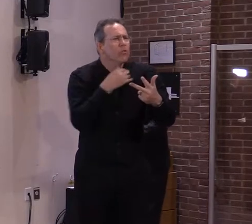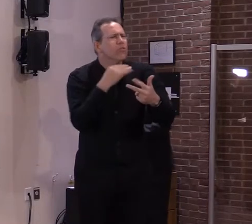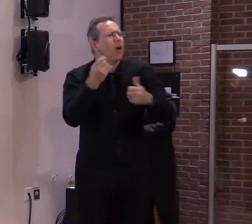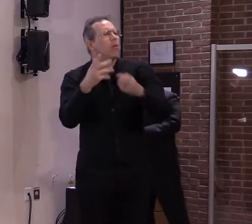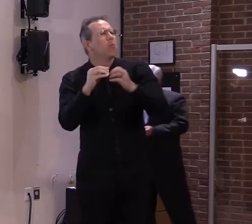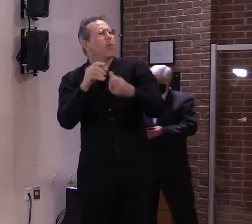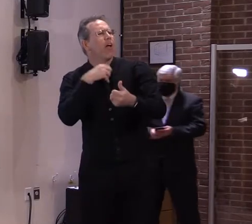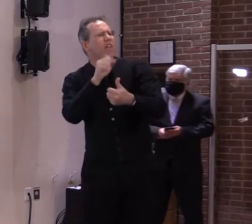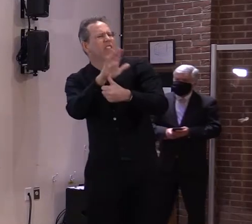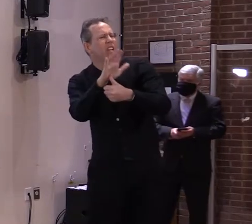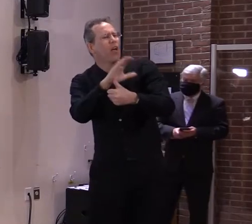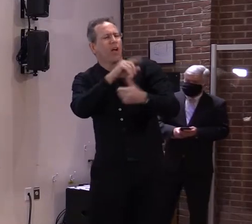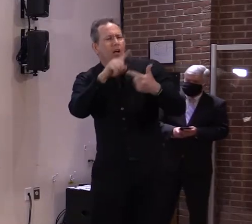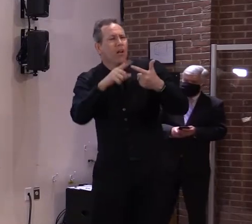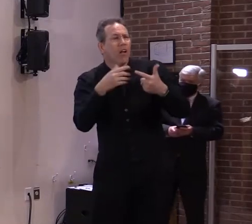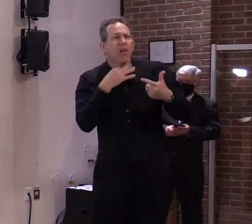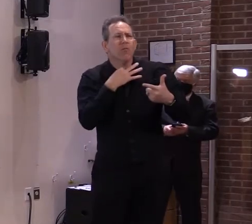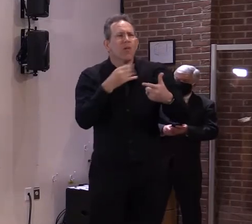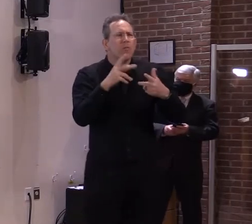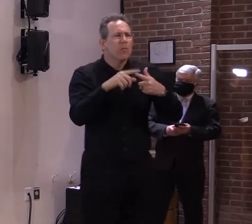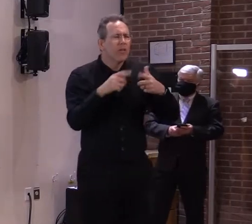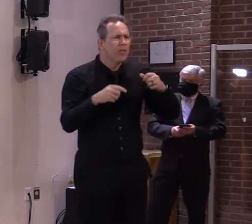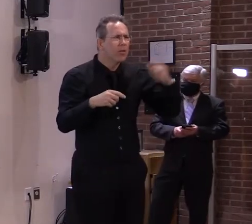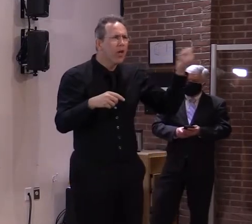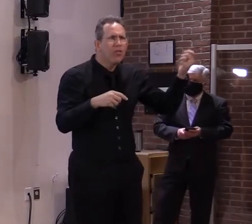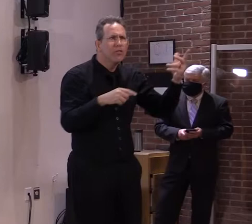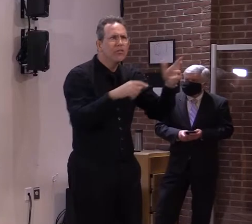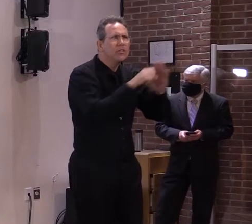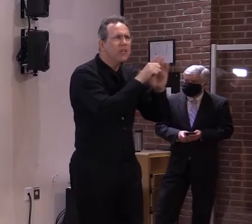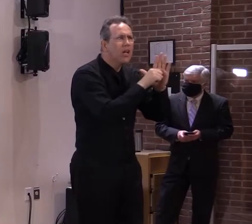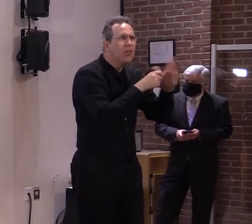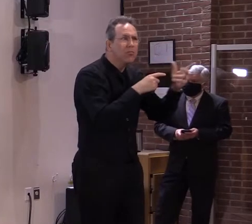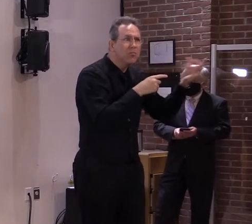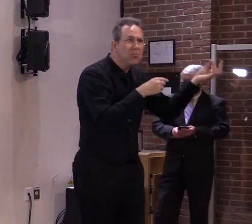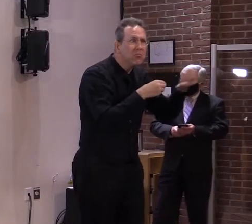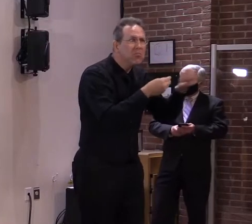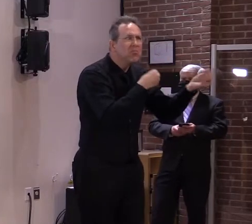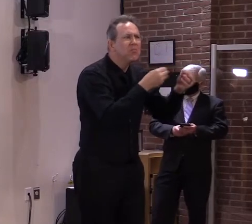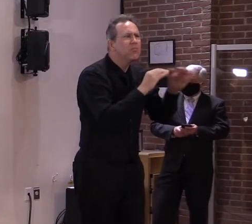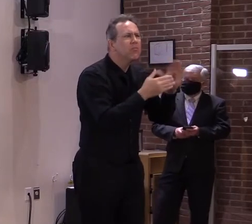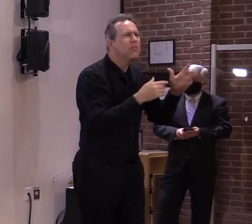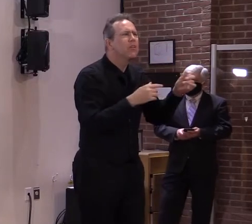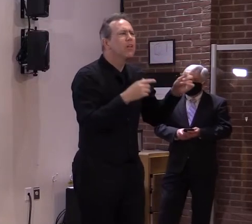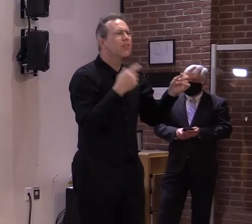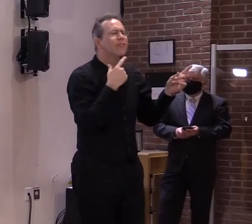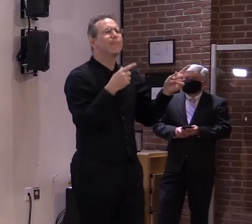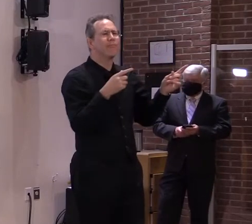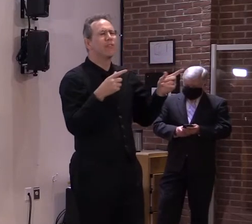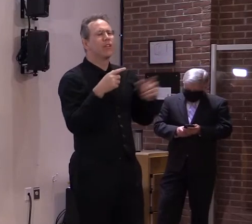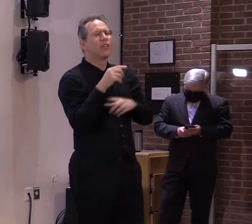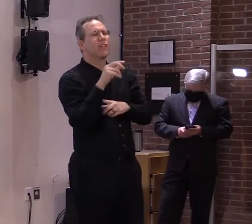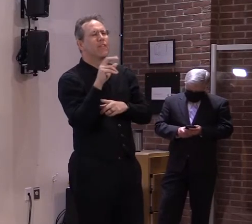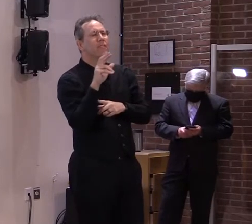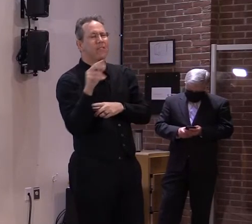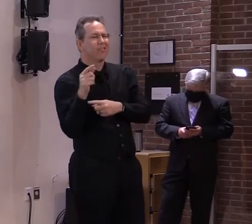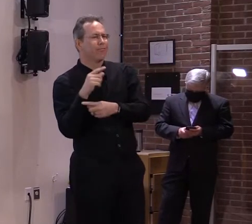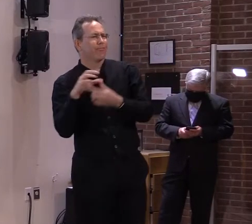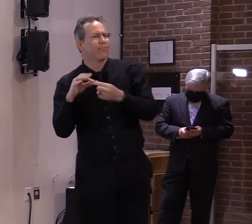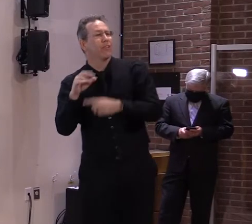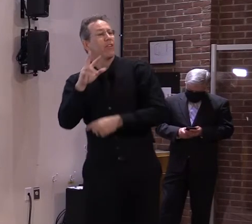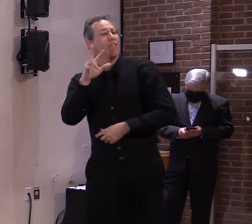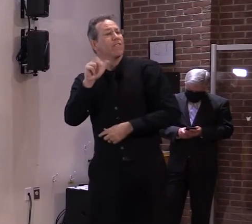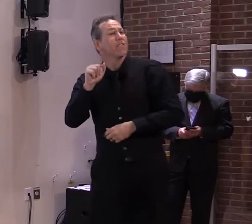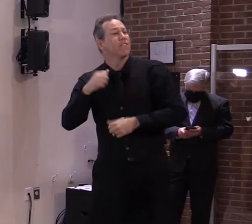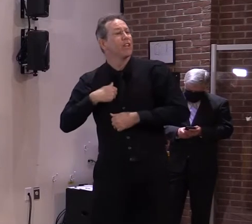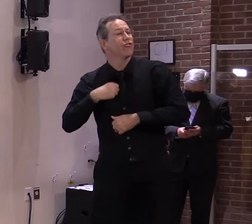we don't have insight to all, for instance, what the VA has done. We think we have a rounded number of Vermonters